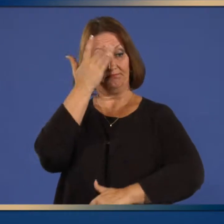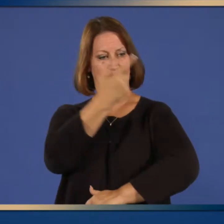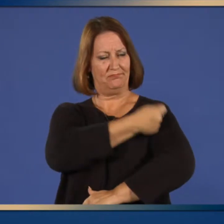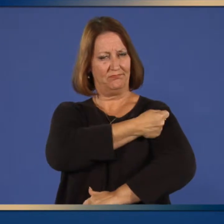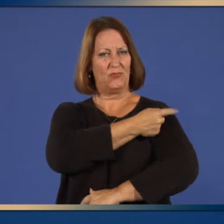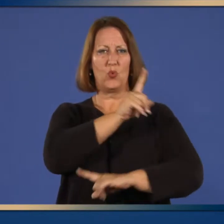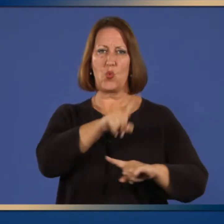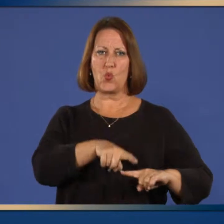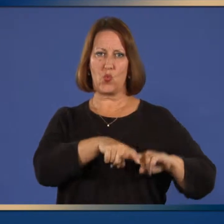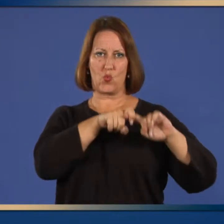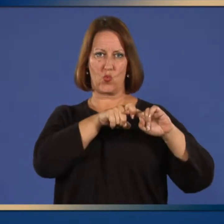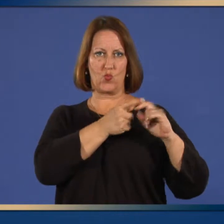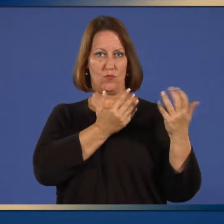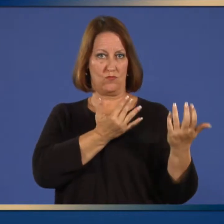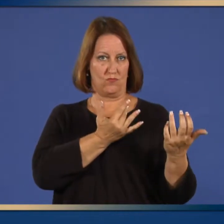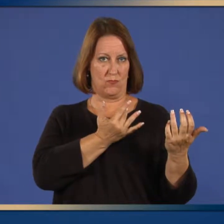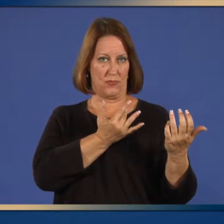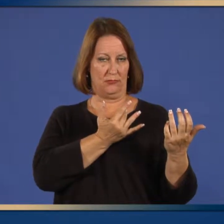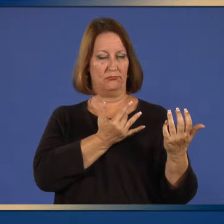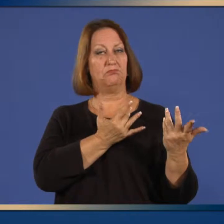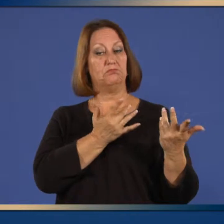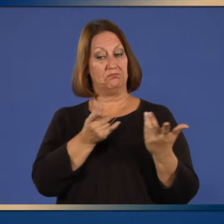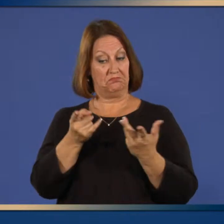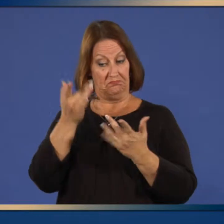illness has improved.